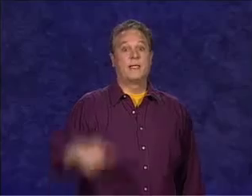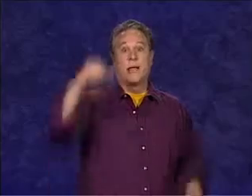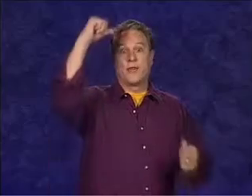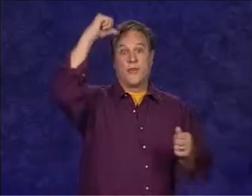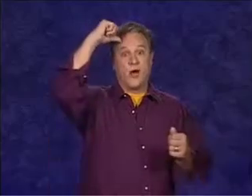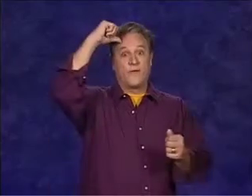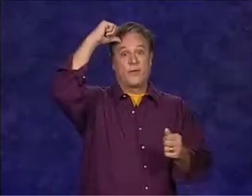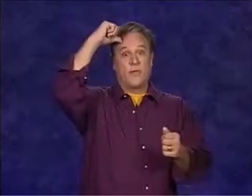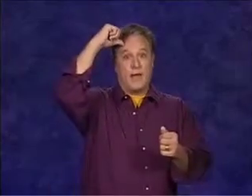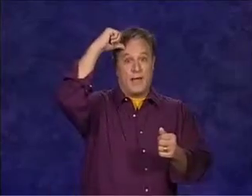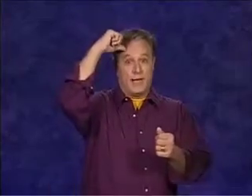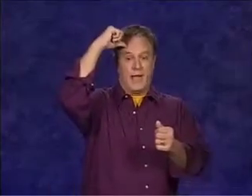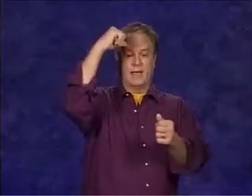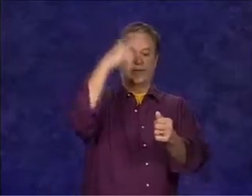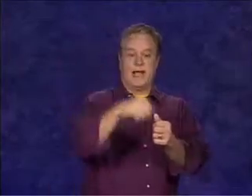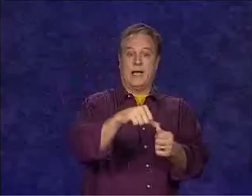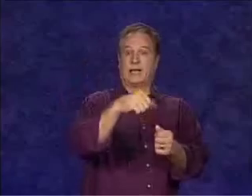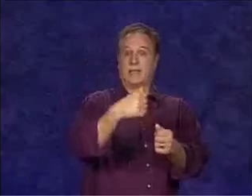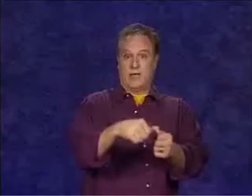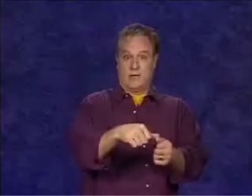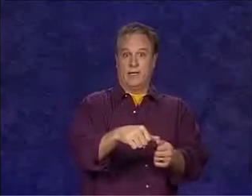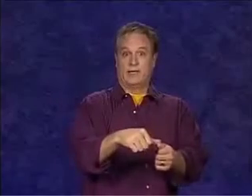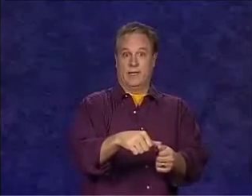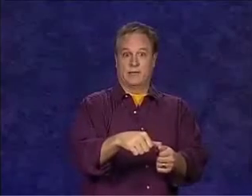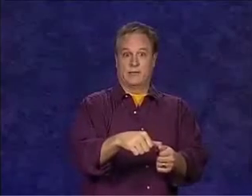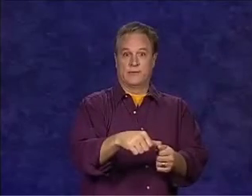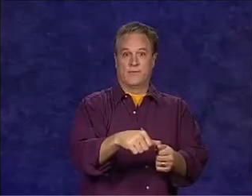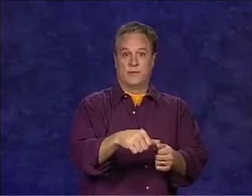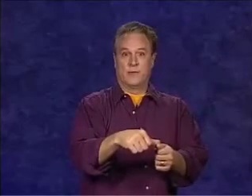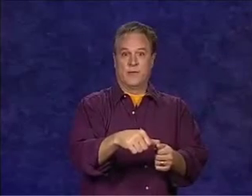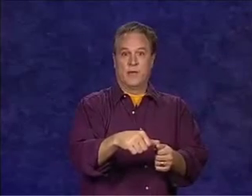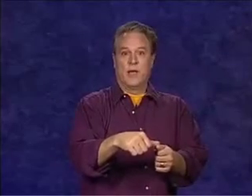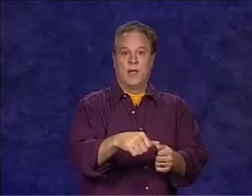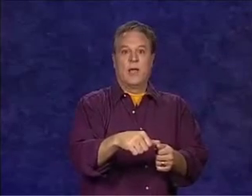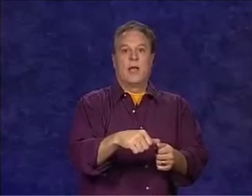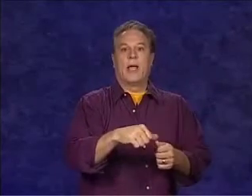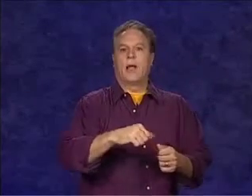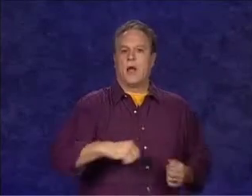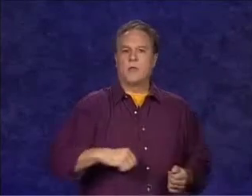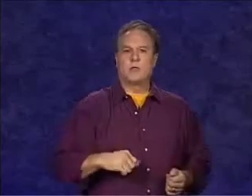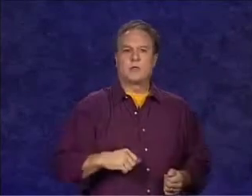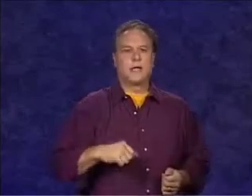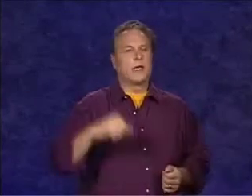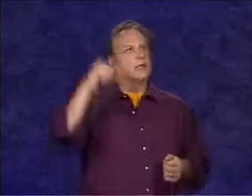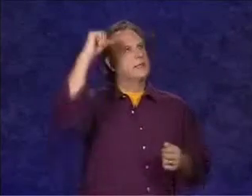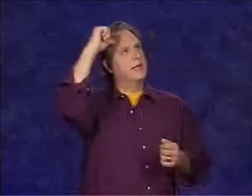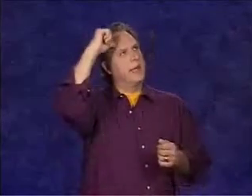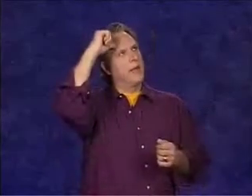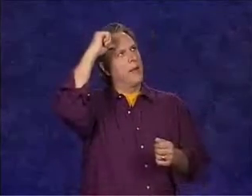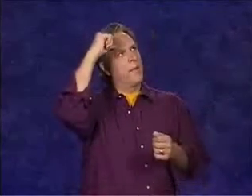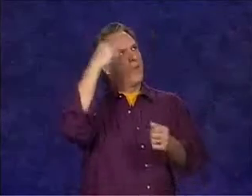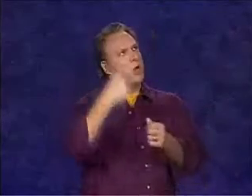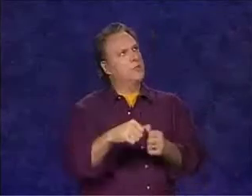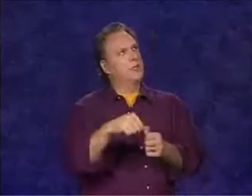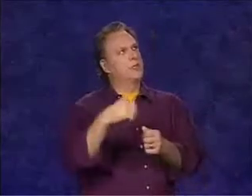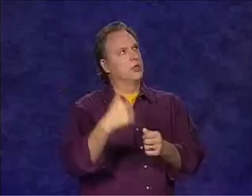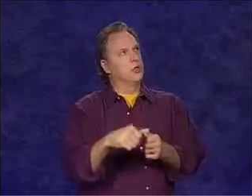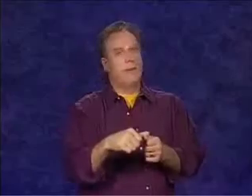Take a thought from your mind and tack it down like this. It almost looks like you're sticking it on a Post-it to